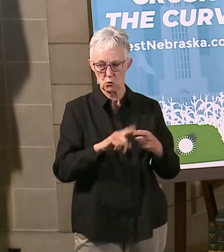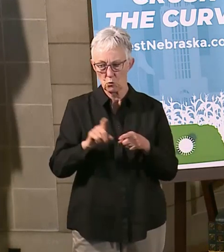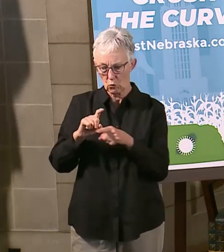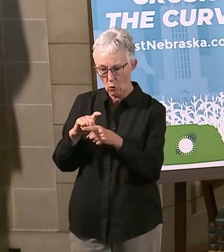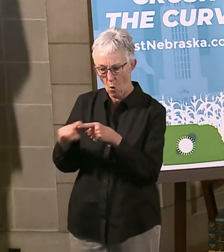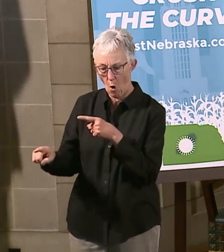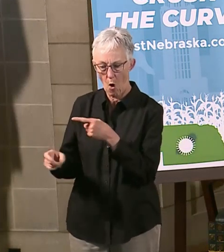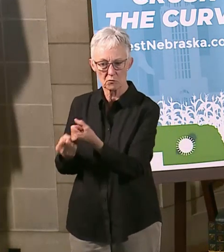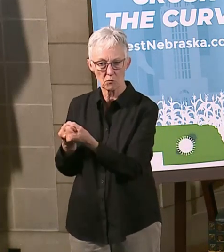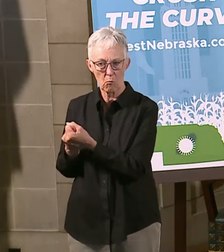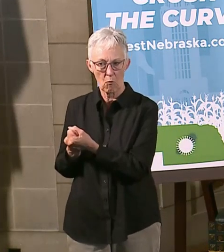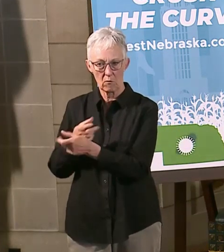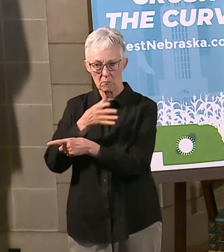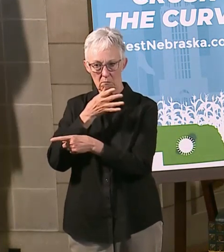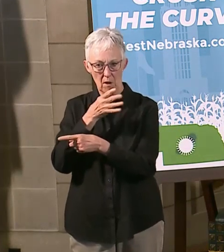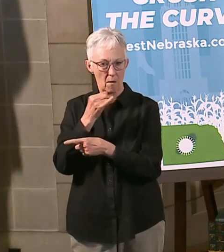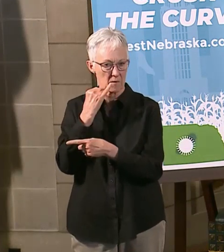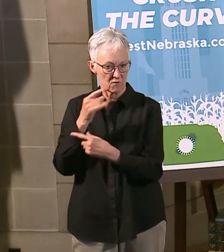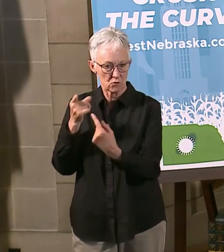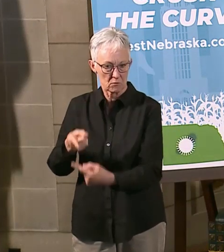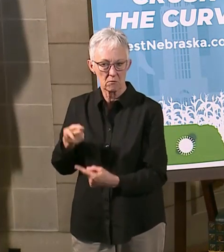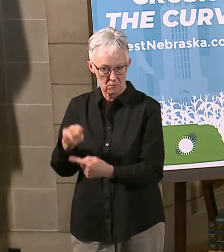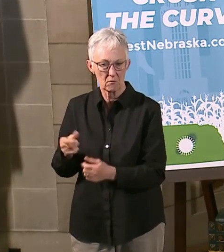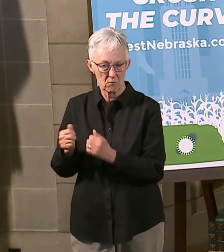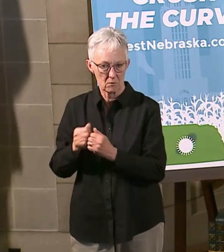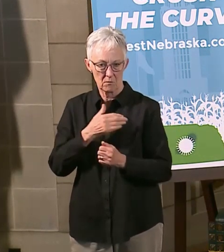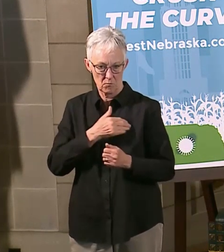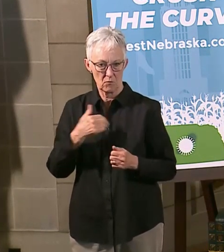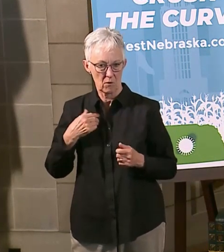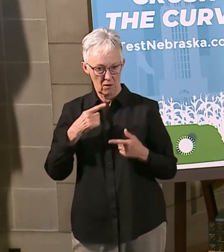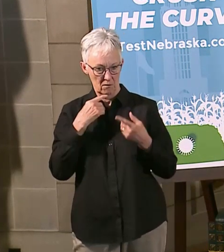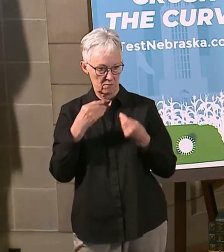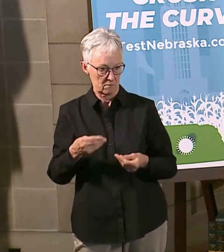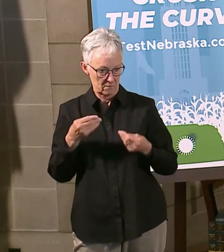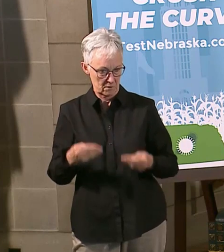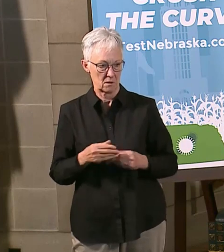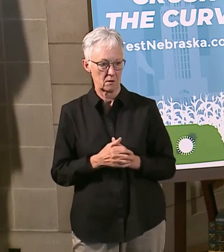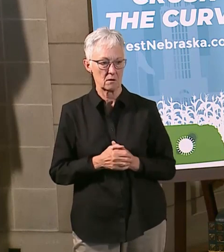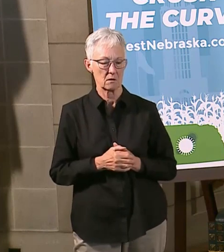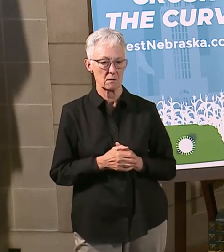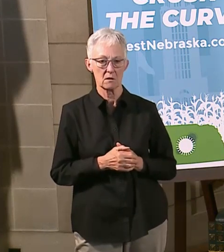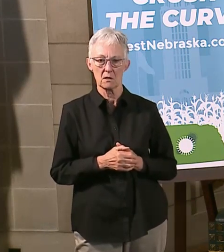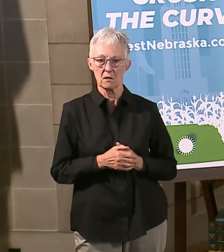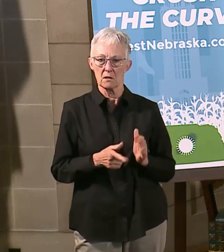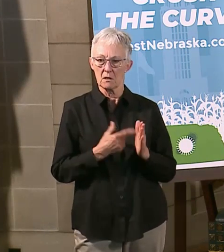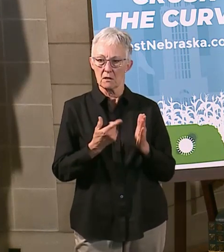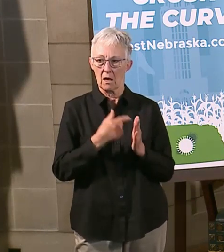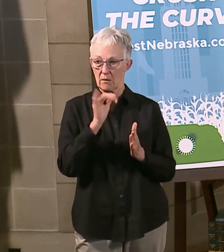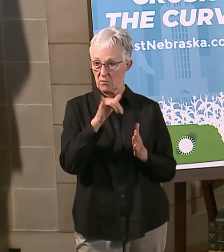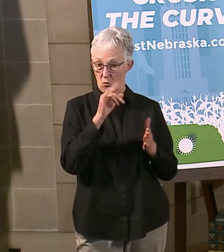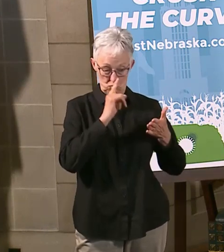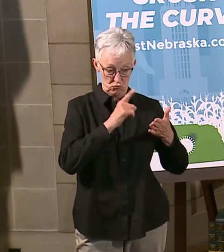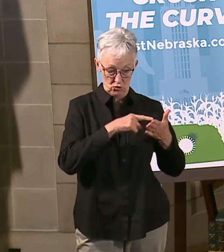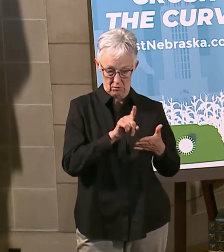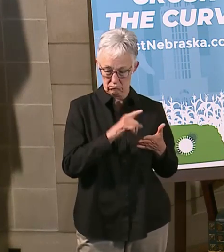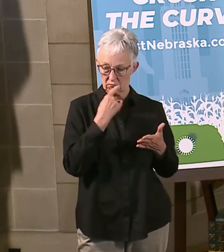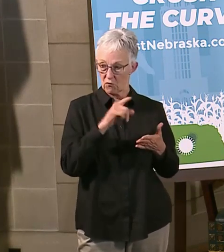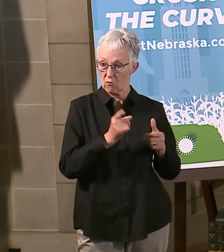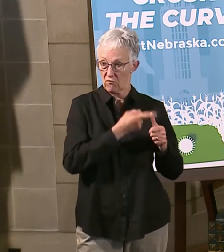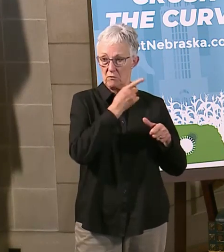to provide that extra support. During these isolating times, there have been reports that these check-ins have made a huge difference for first-time